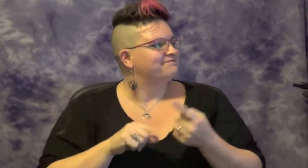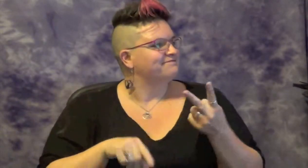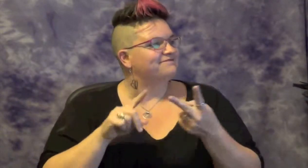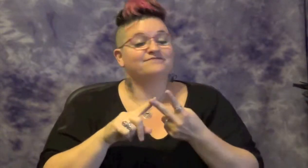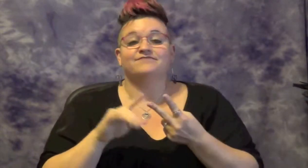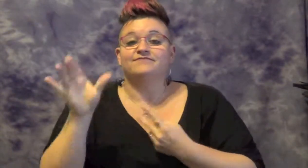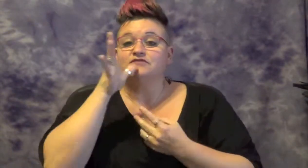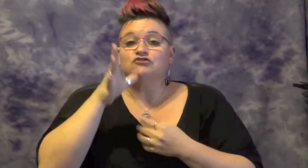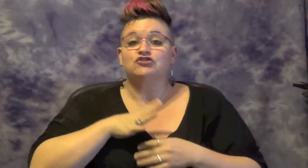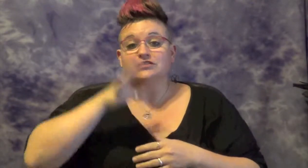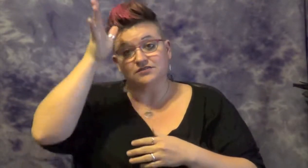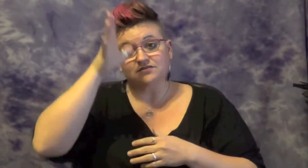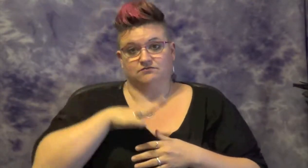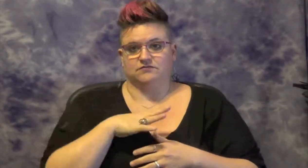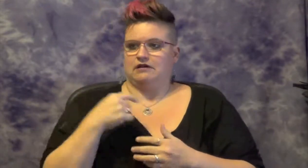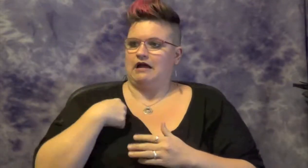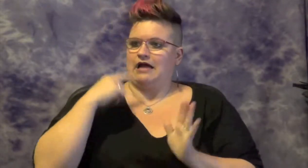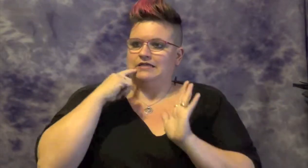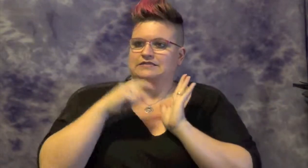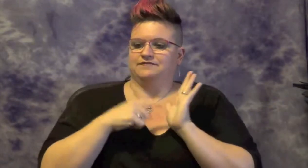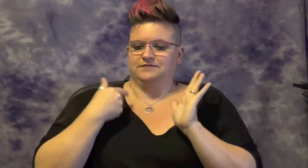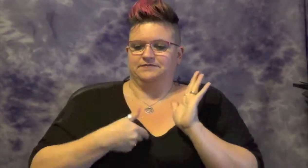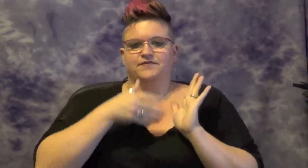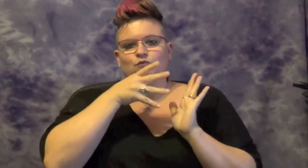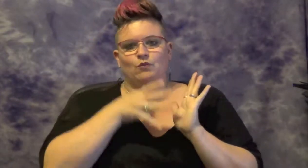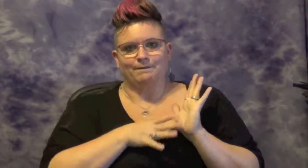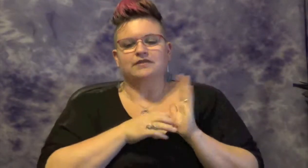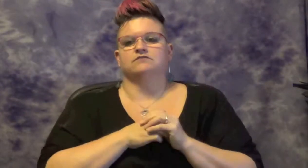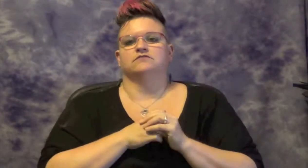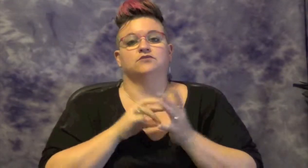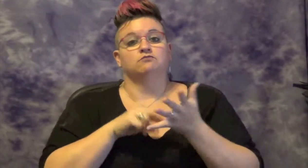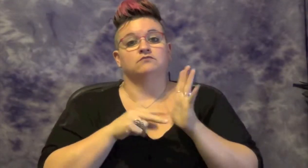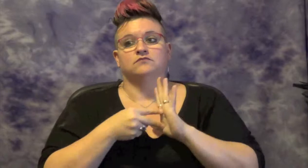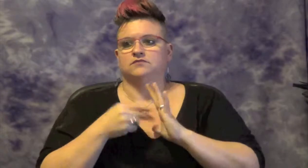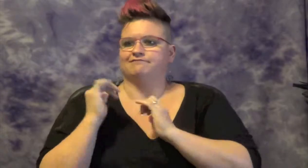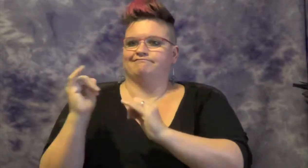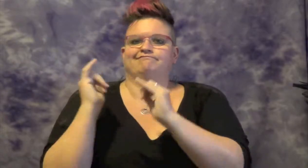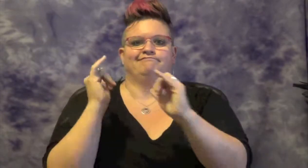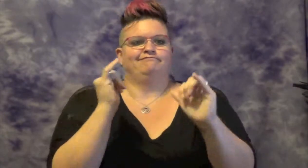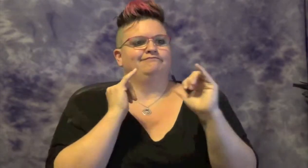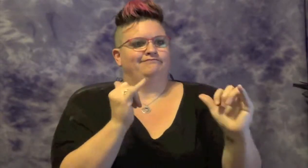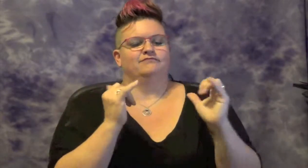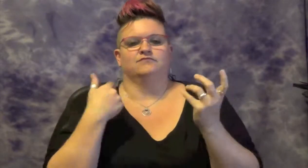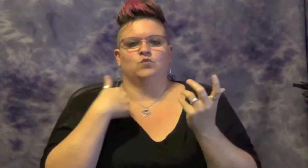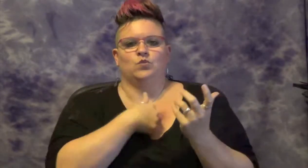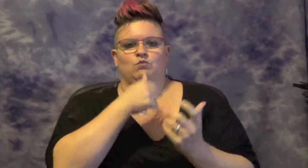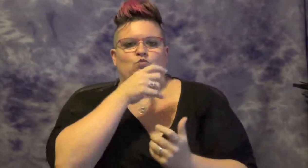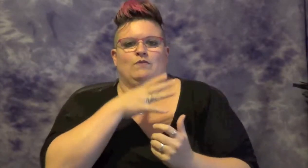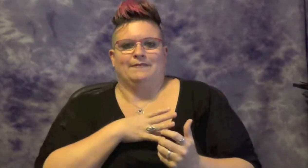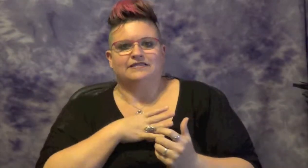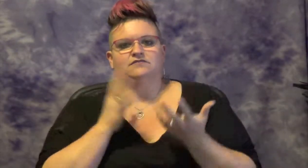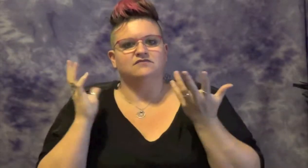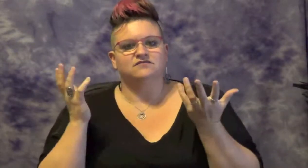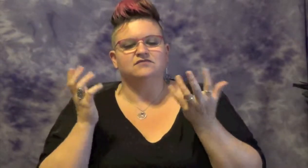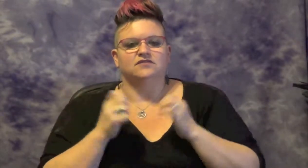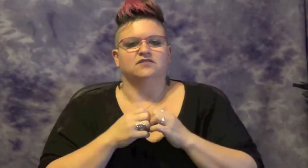because of our age. Then there's gender differences, like I identify as a woman. So we have shared experiences of